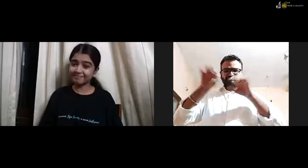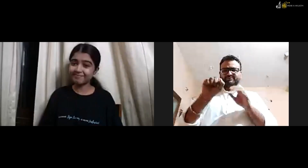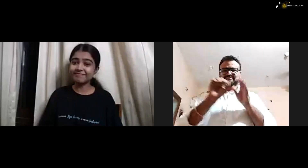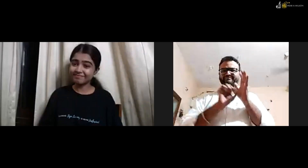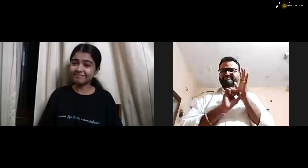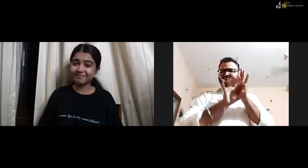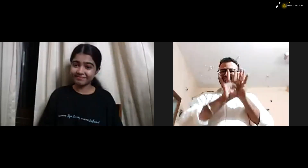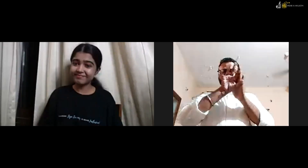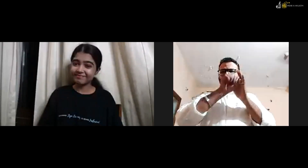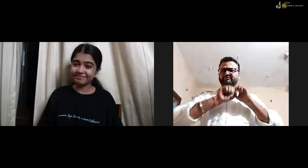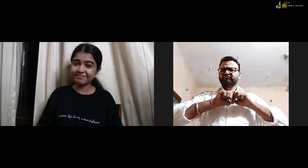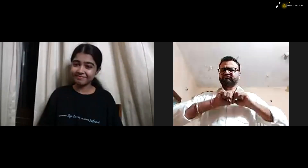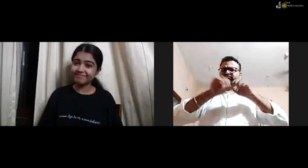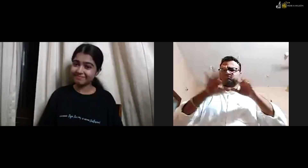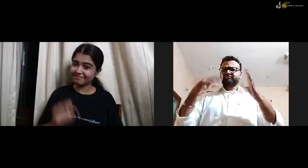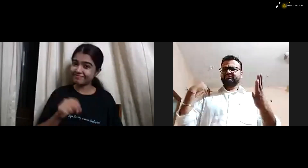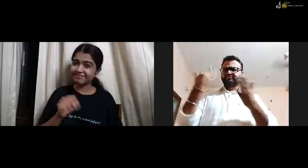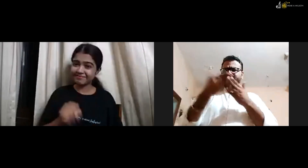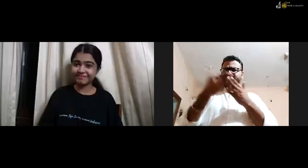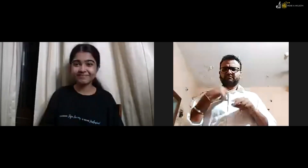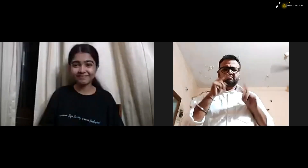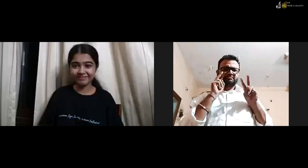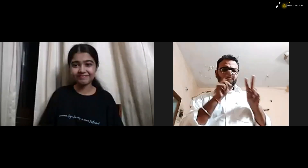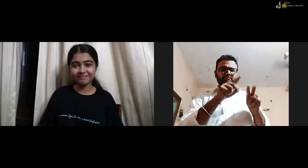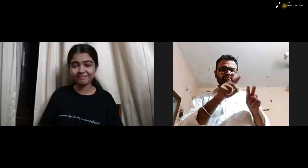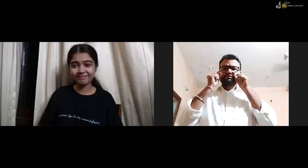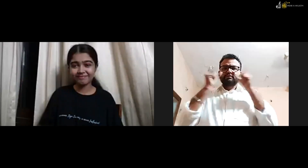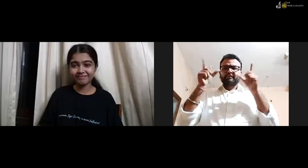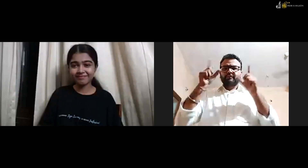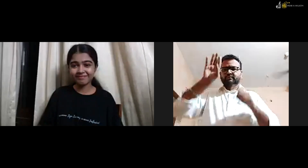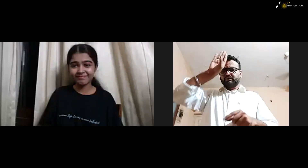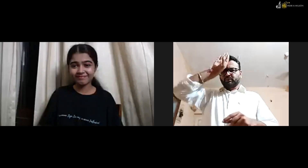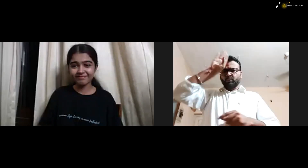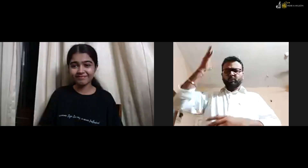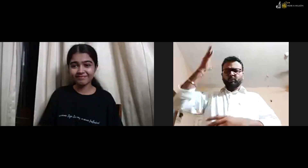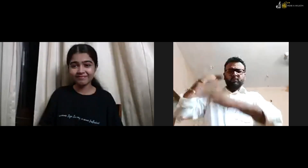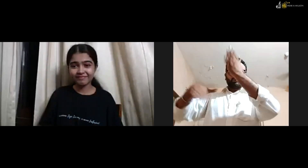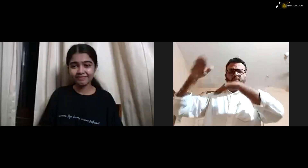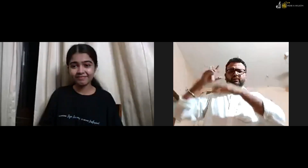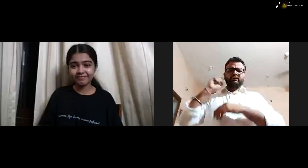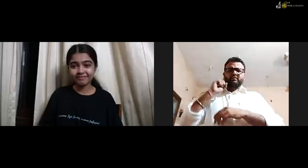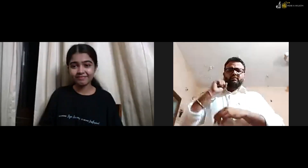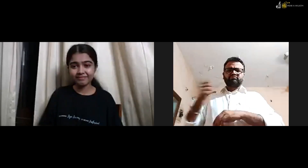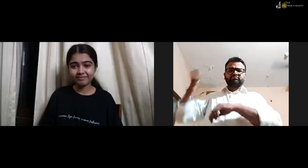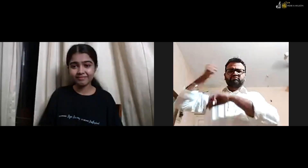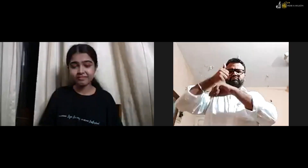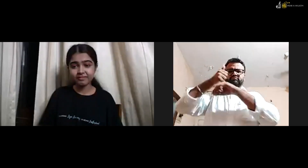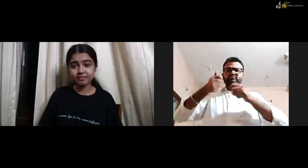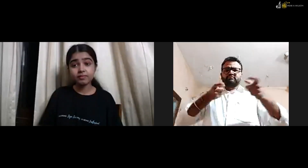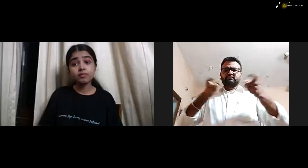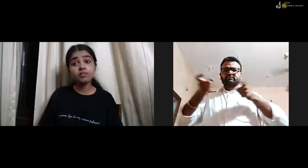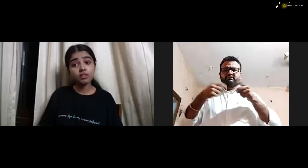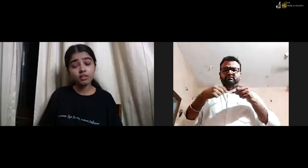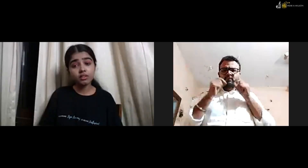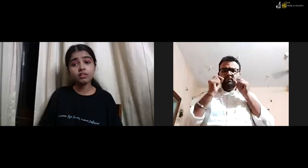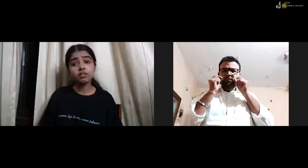related to International Week of the Deaf, as you have been spreading across the videos and I've been watching that. Some people, we